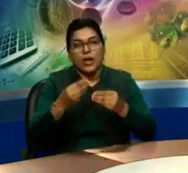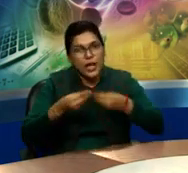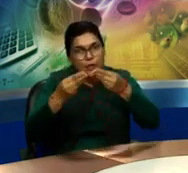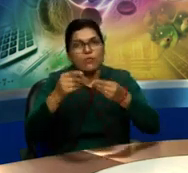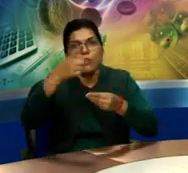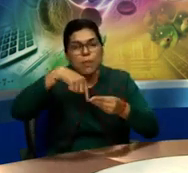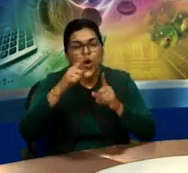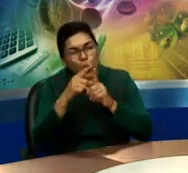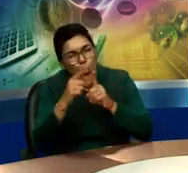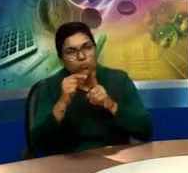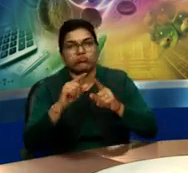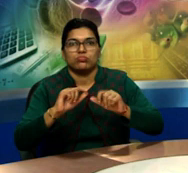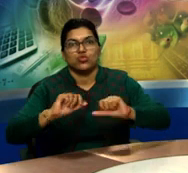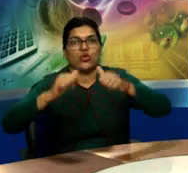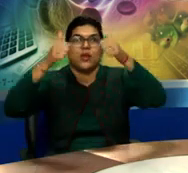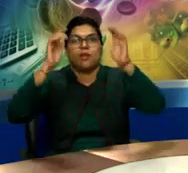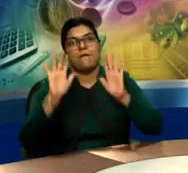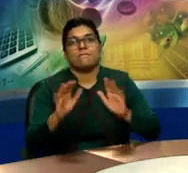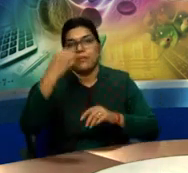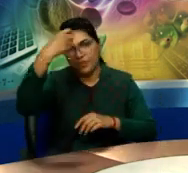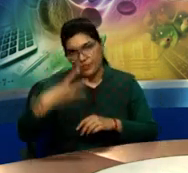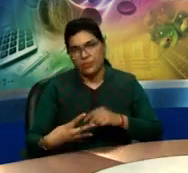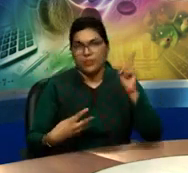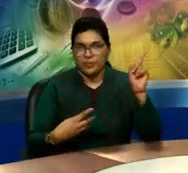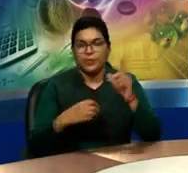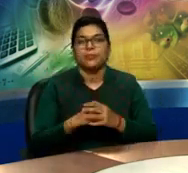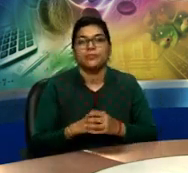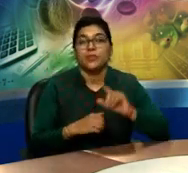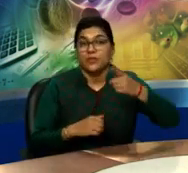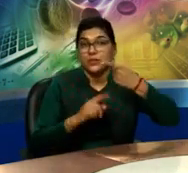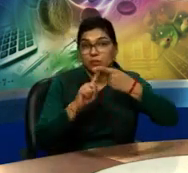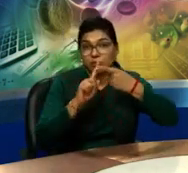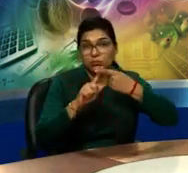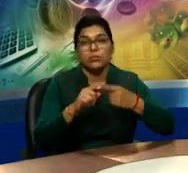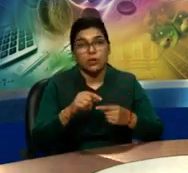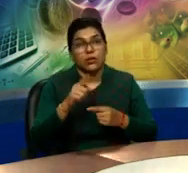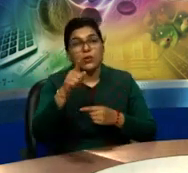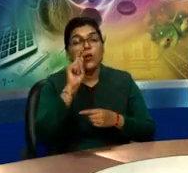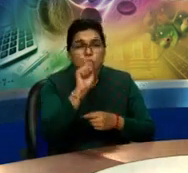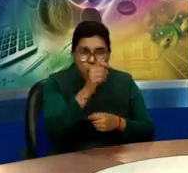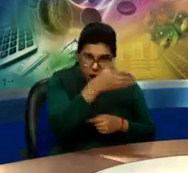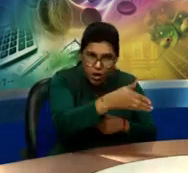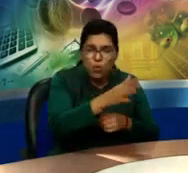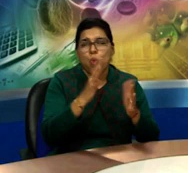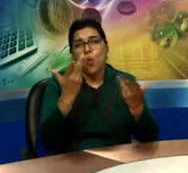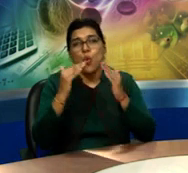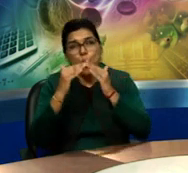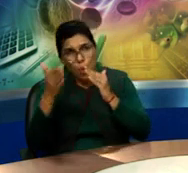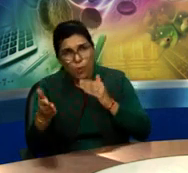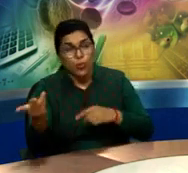And these are the code of ethics. By following all these, we can be successful in our life.